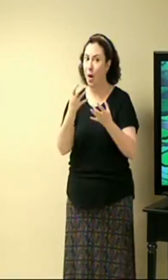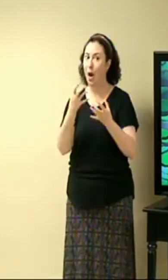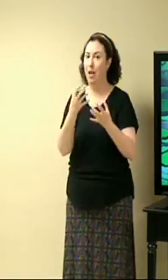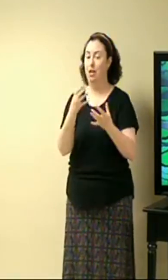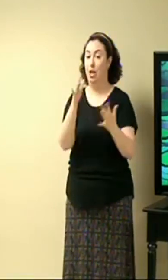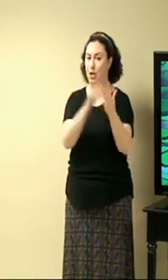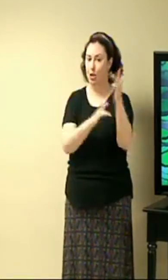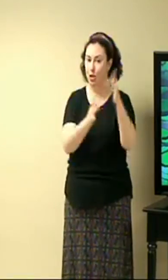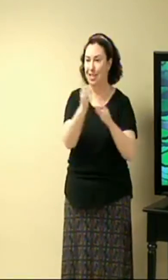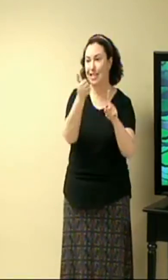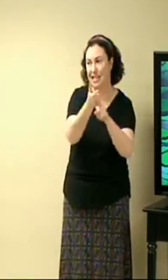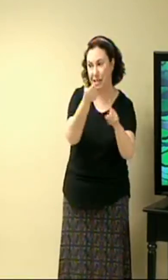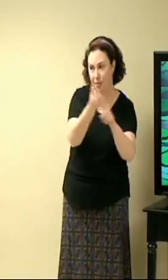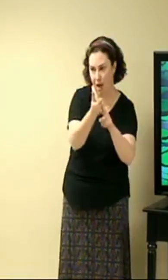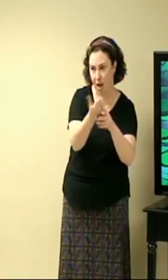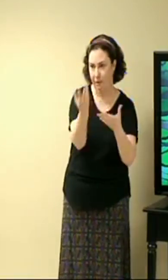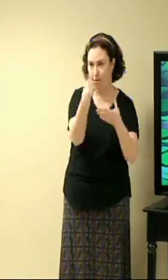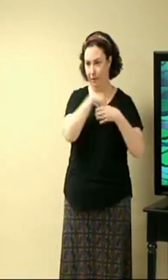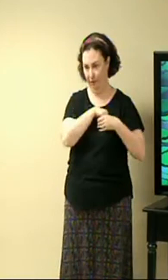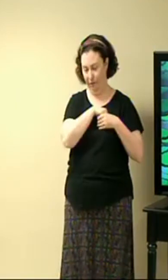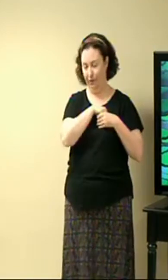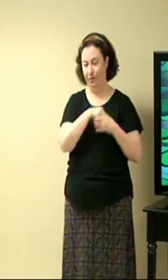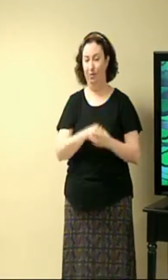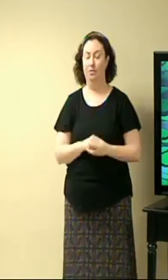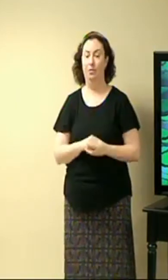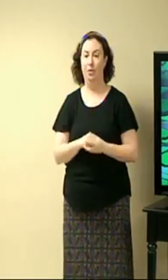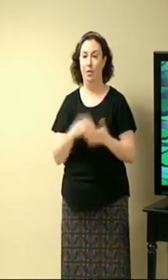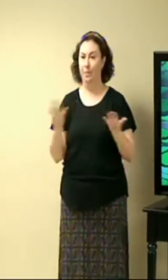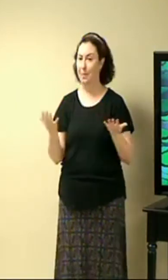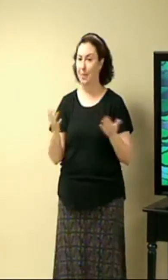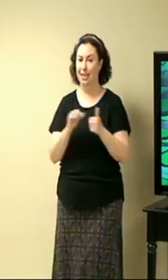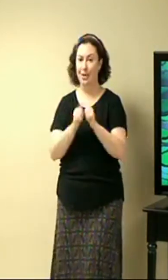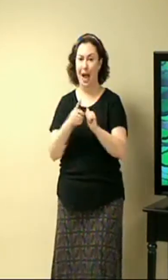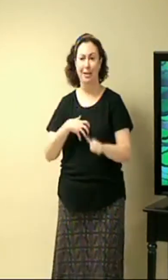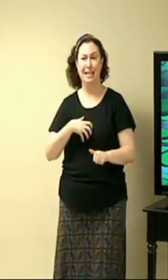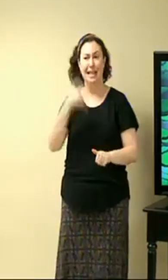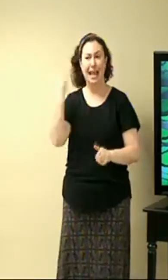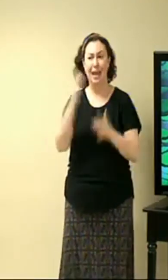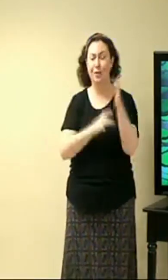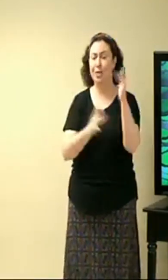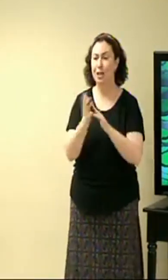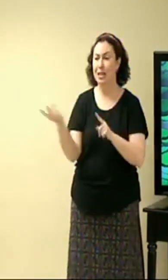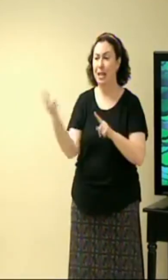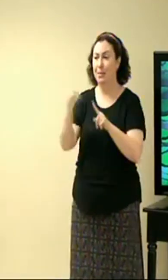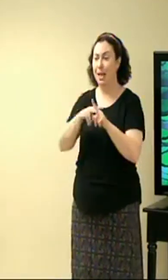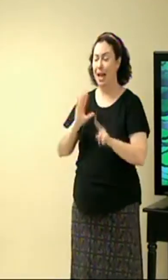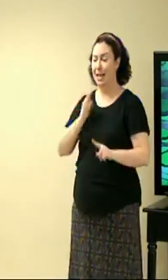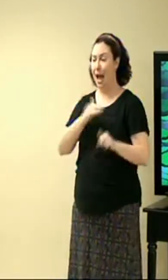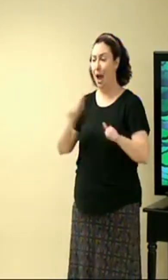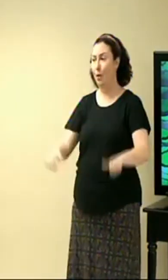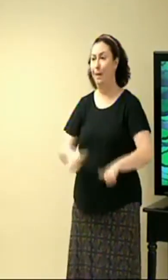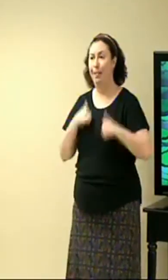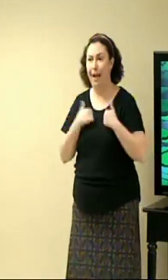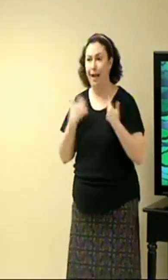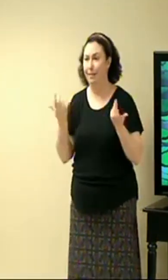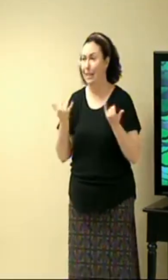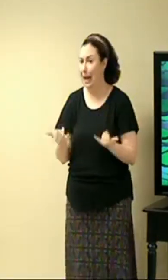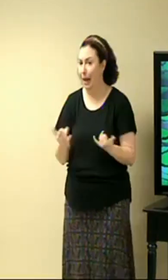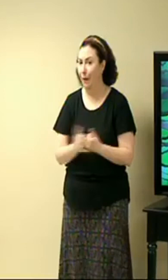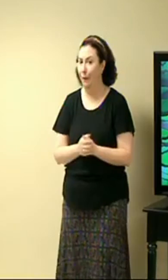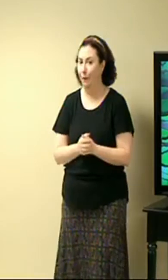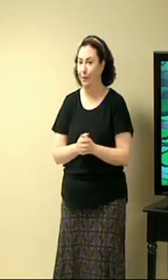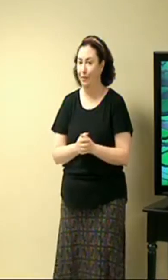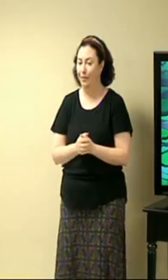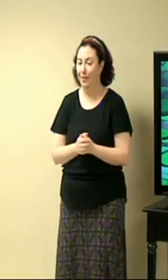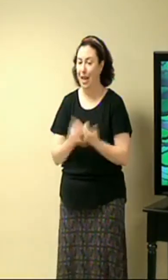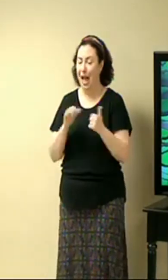So friends, how does this apply to our life? How does angry Jesus going into the temple, throwing everybody out, making a whip, chasing them around, like how do